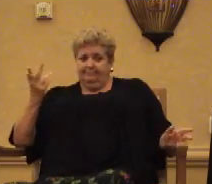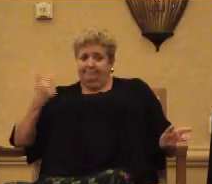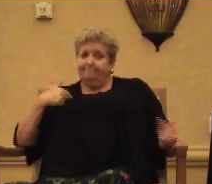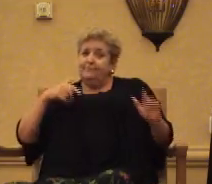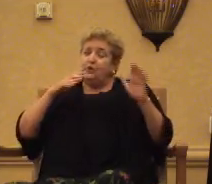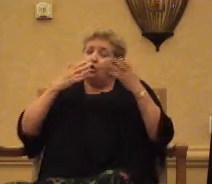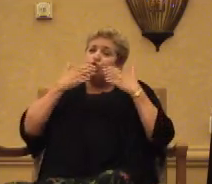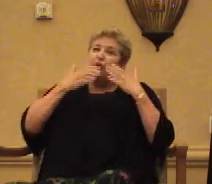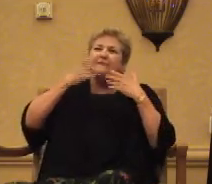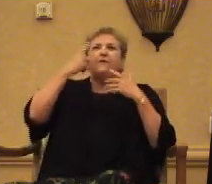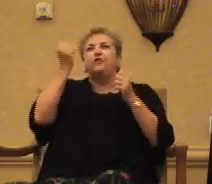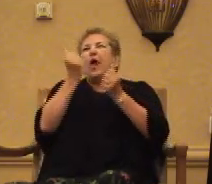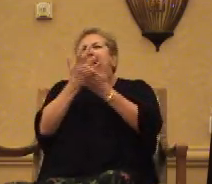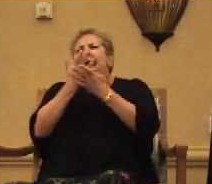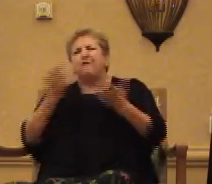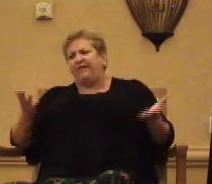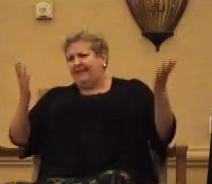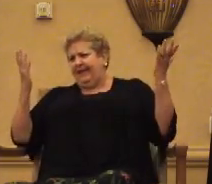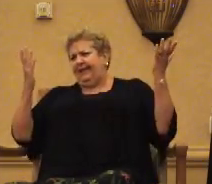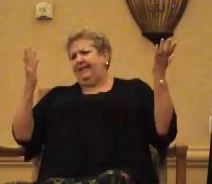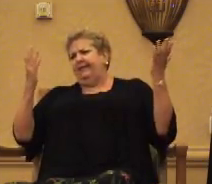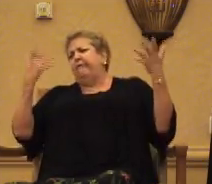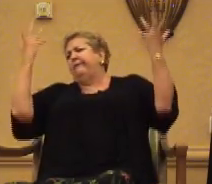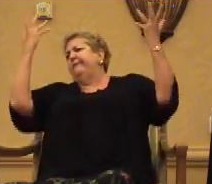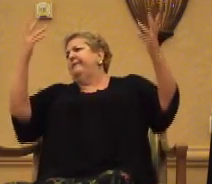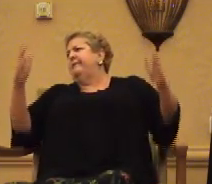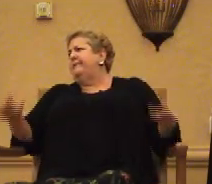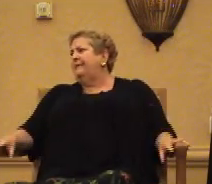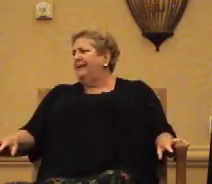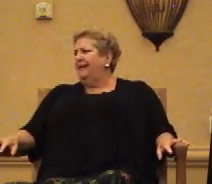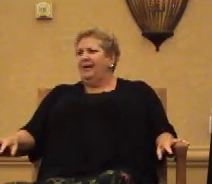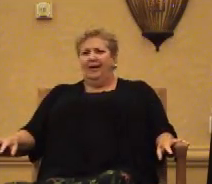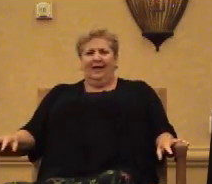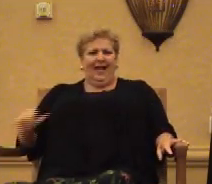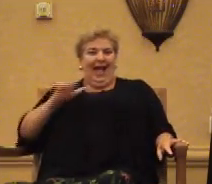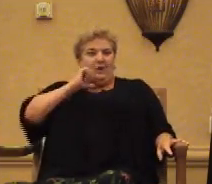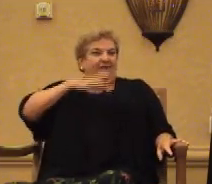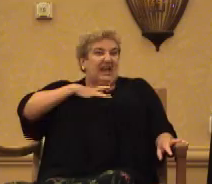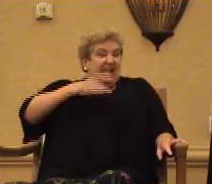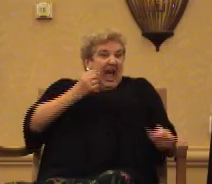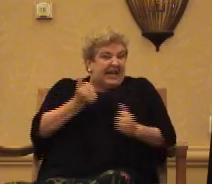for everything. Oh, I don't even like anything. I don't like me.